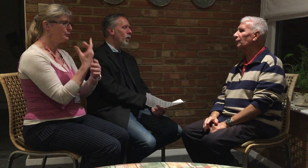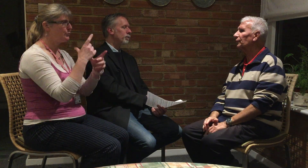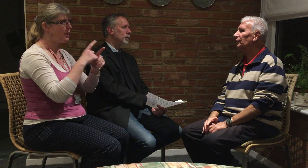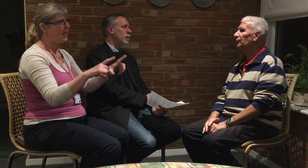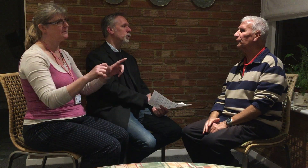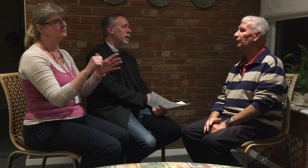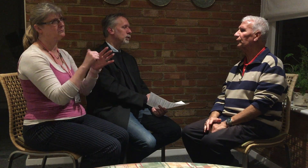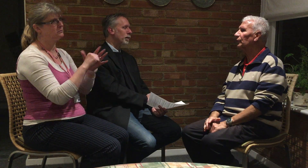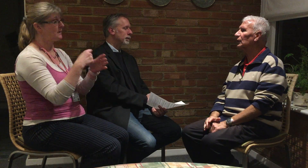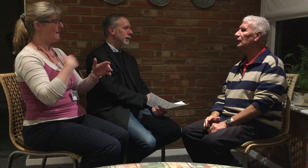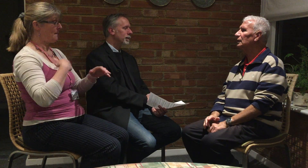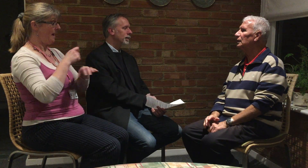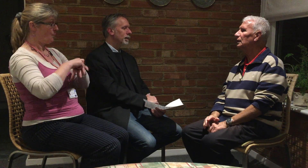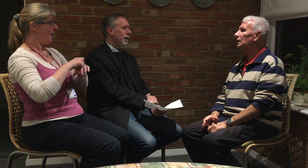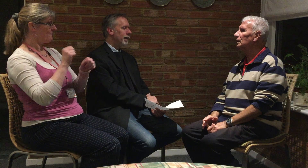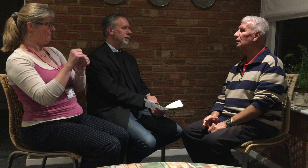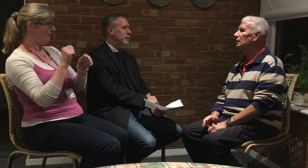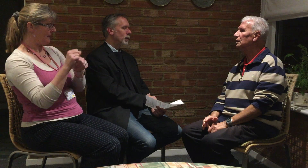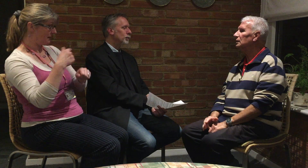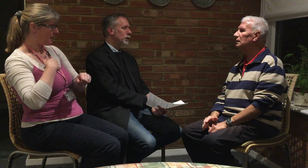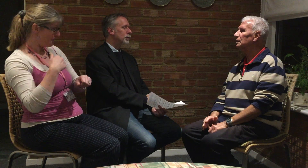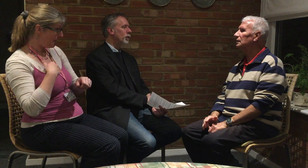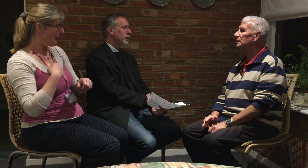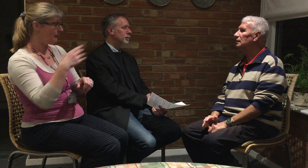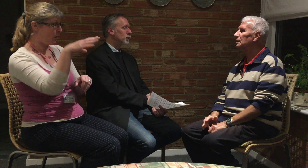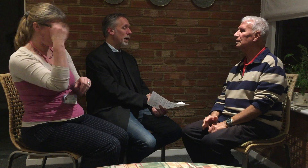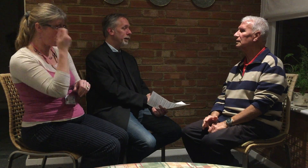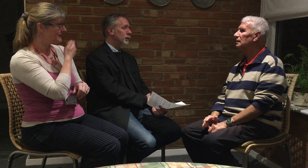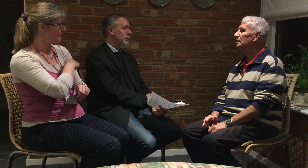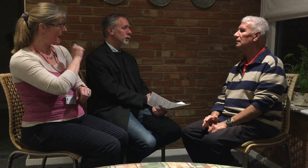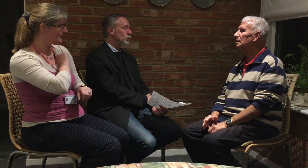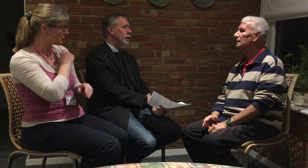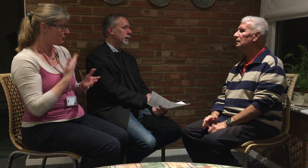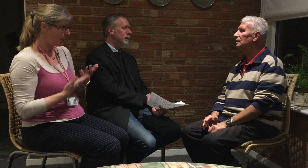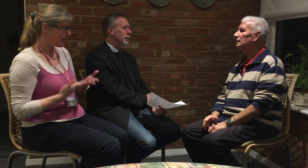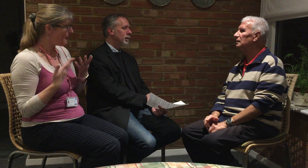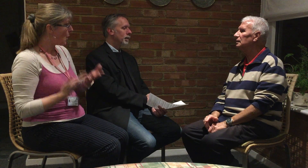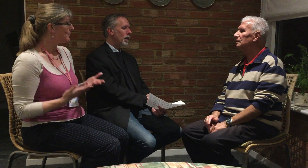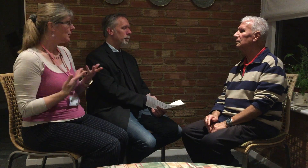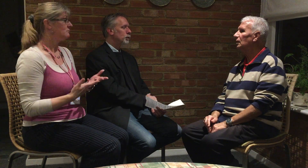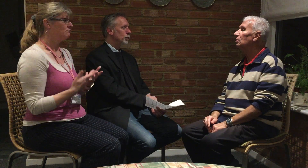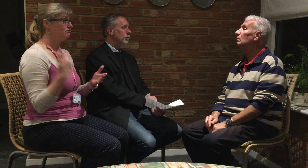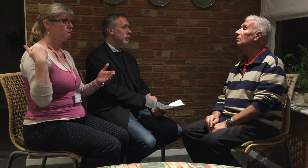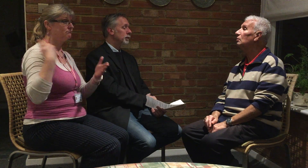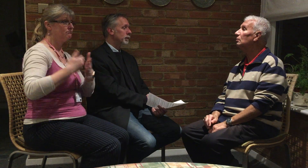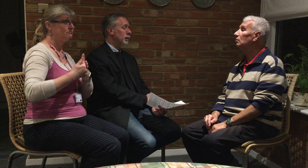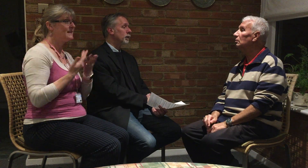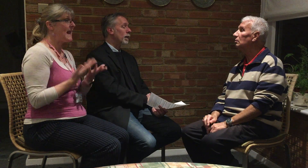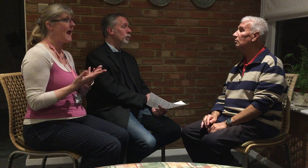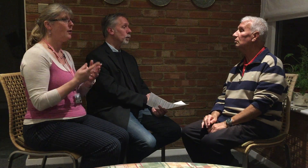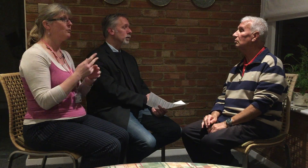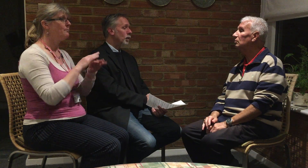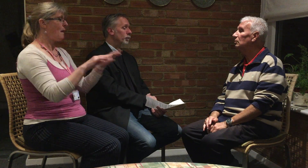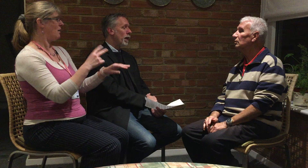wife is much better at it, and so she's learning Spanish and is already up to the 2nd level of